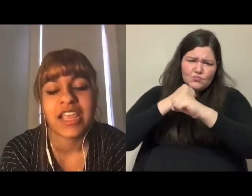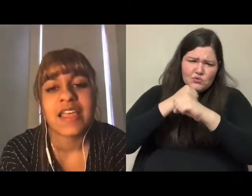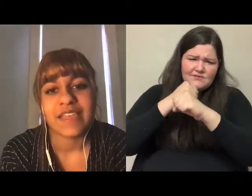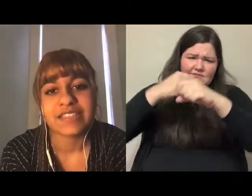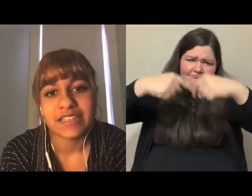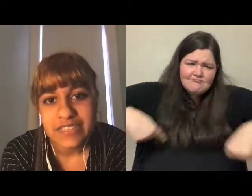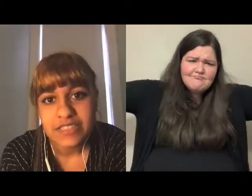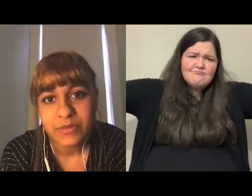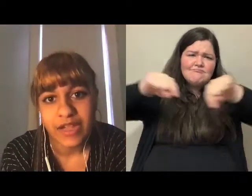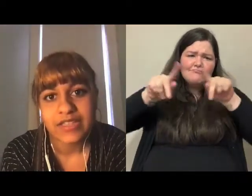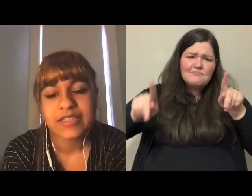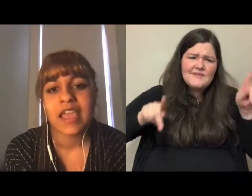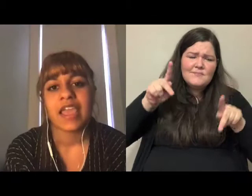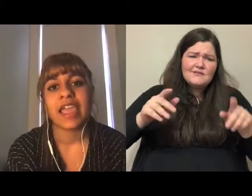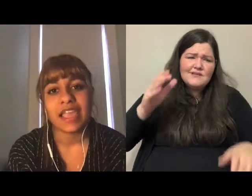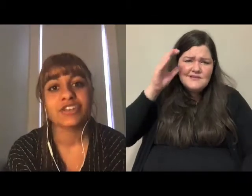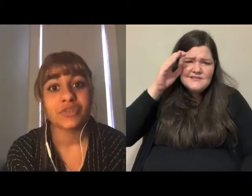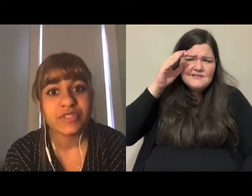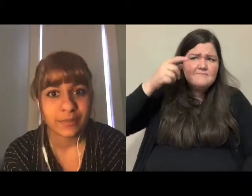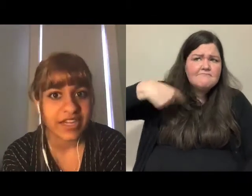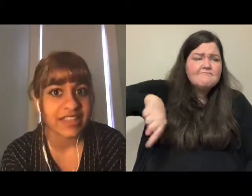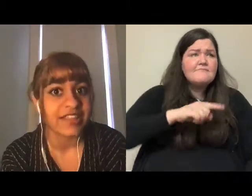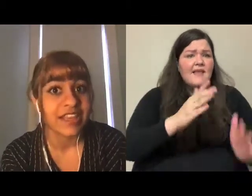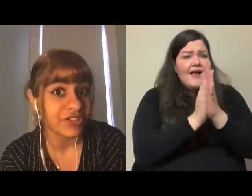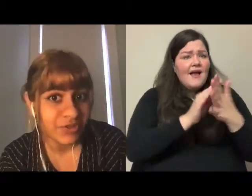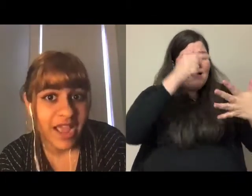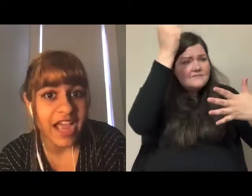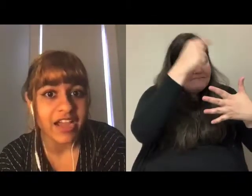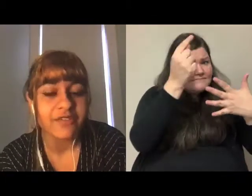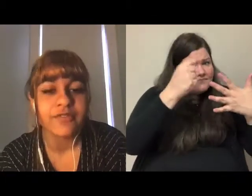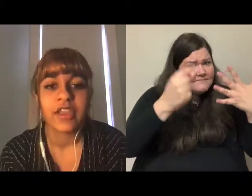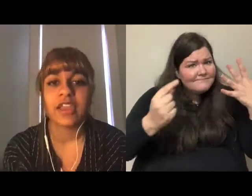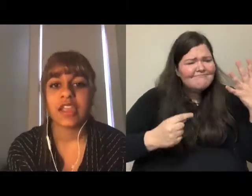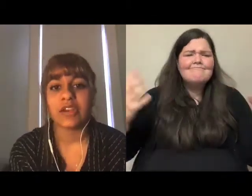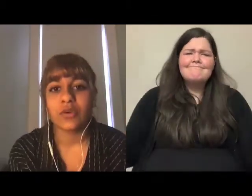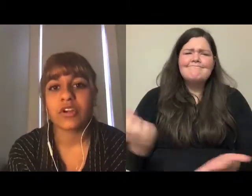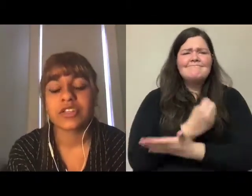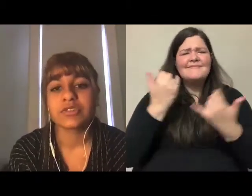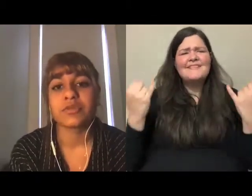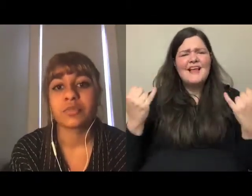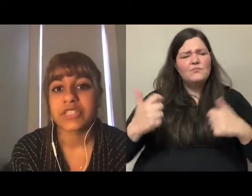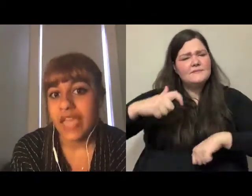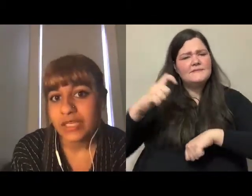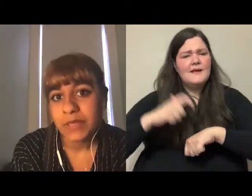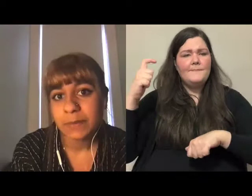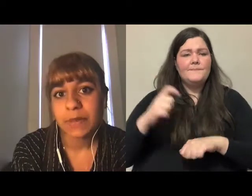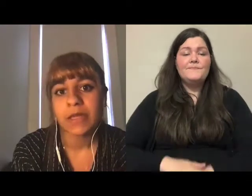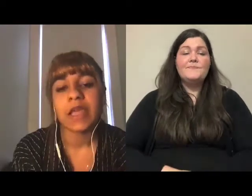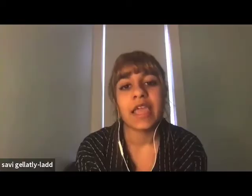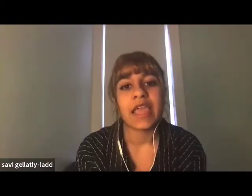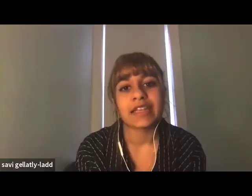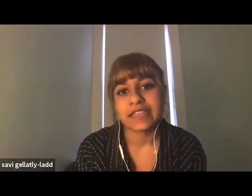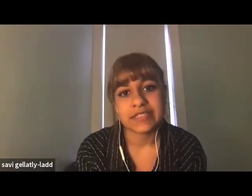option than to listen to us and use the money that they do have in order to protect